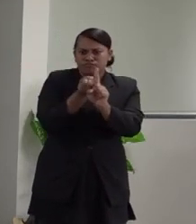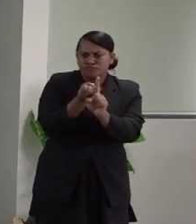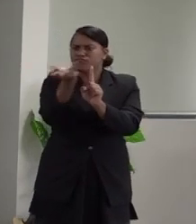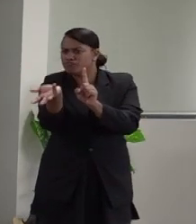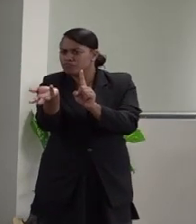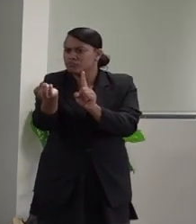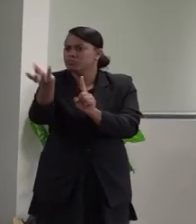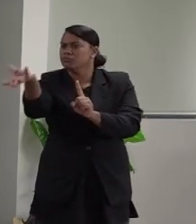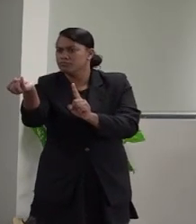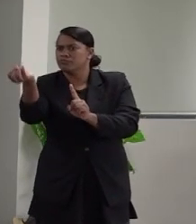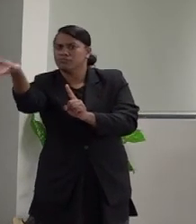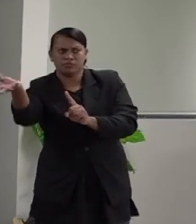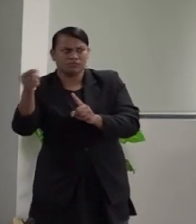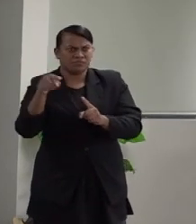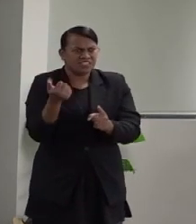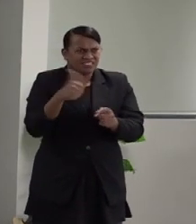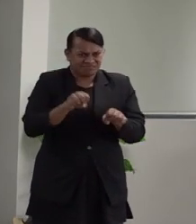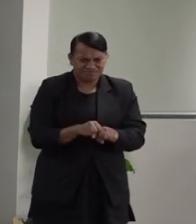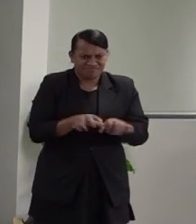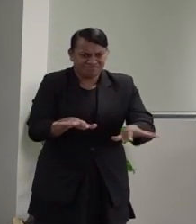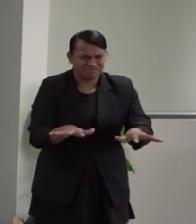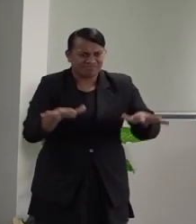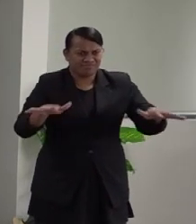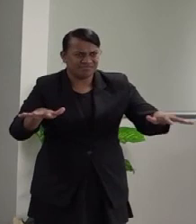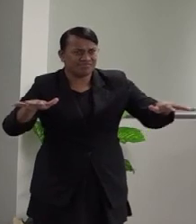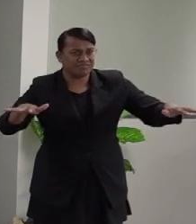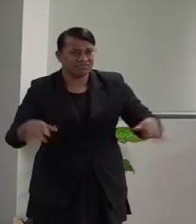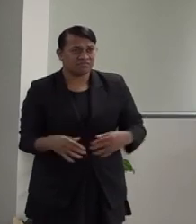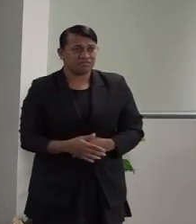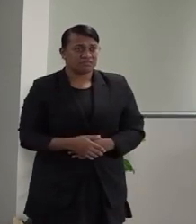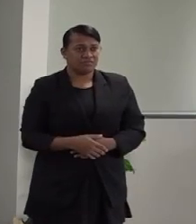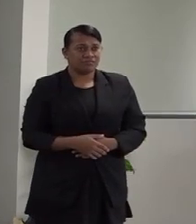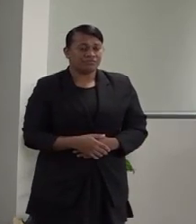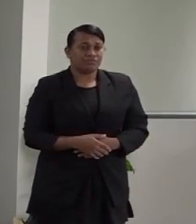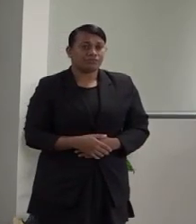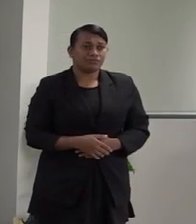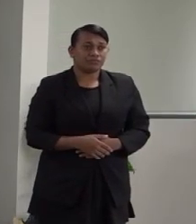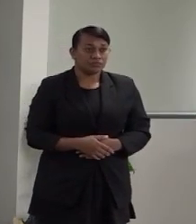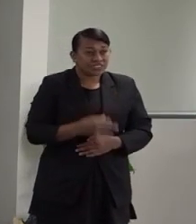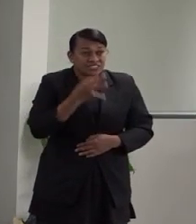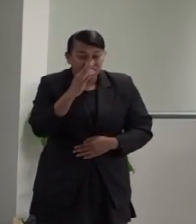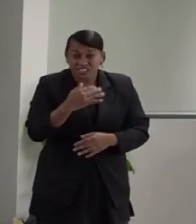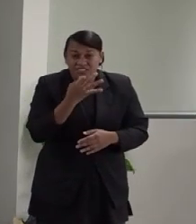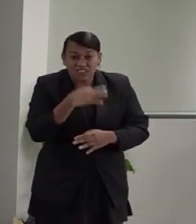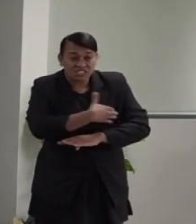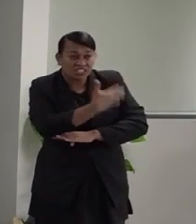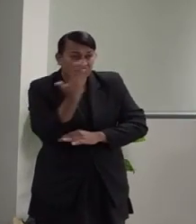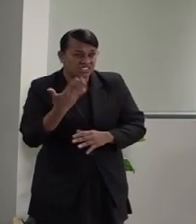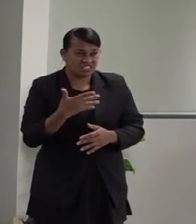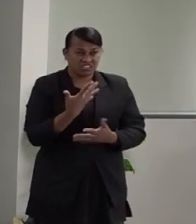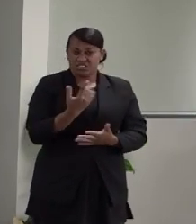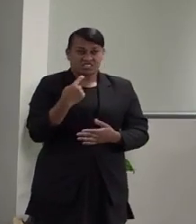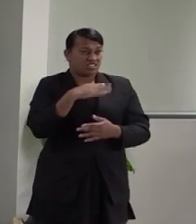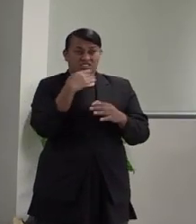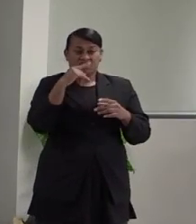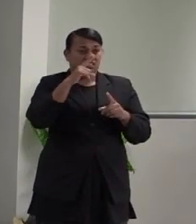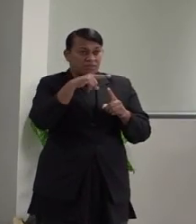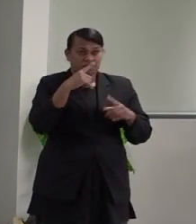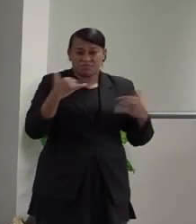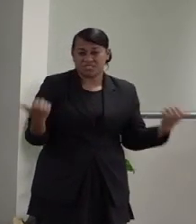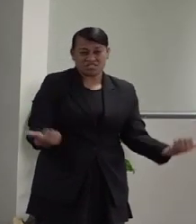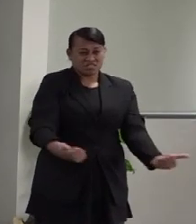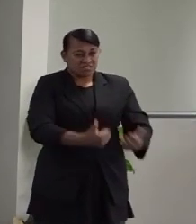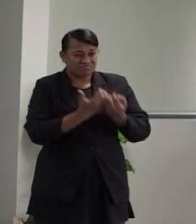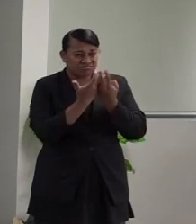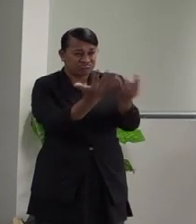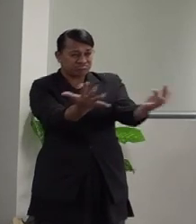day that number multiplied. In a matter of days, hundreds would be infected. In a matter of